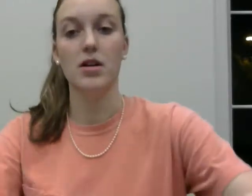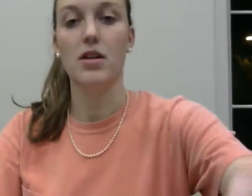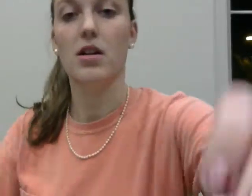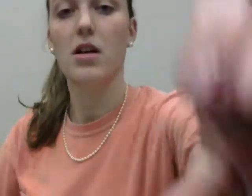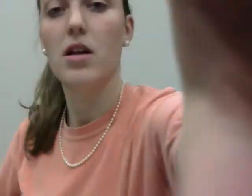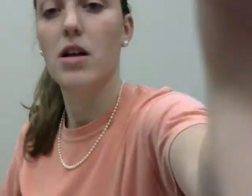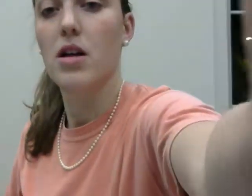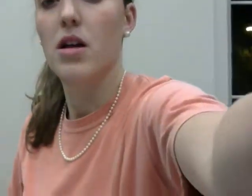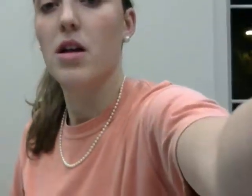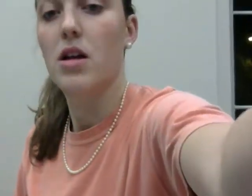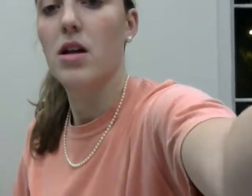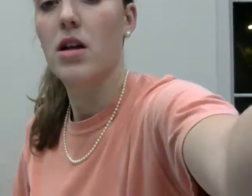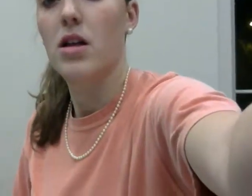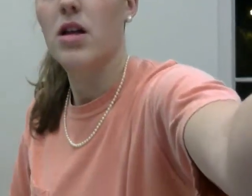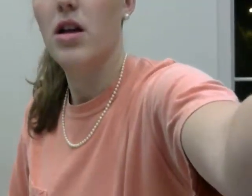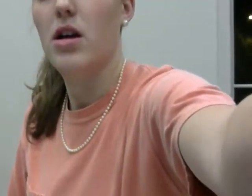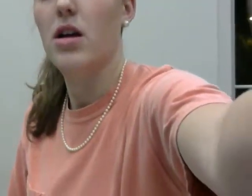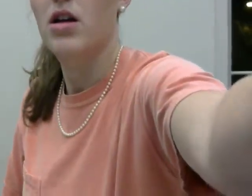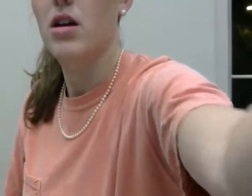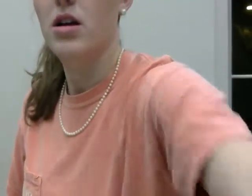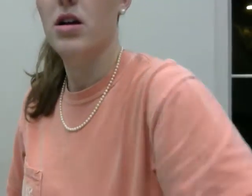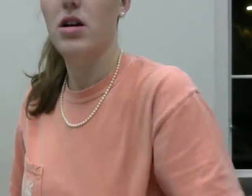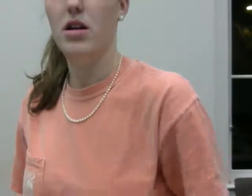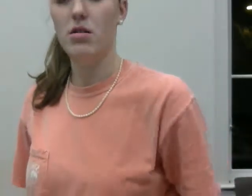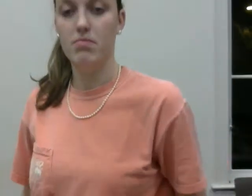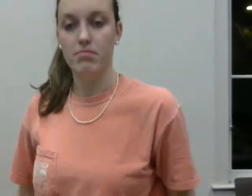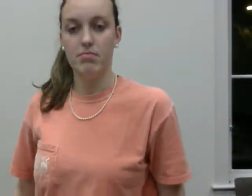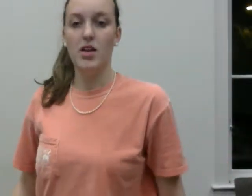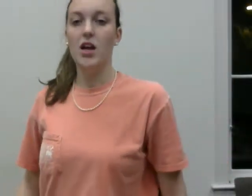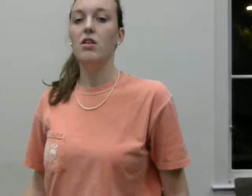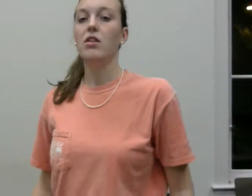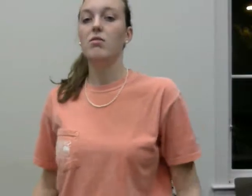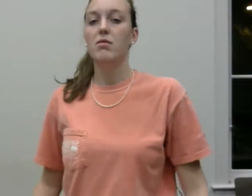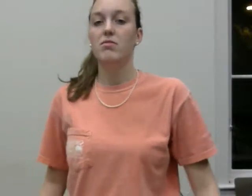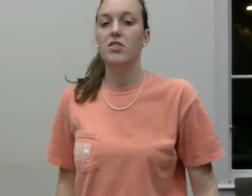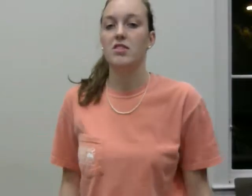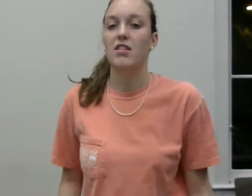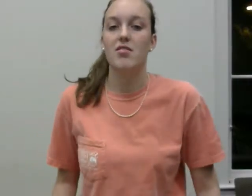spelling. Just so you know. I don't know what I'm going to say.